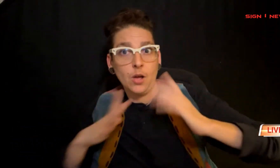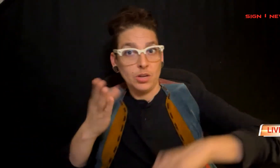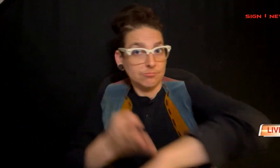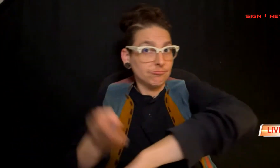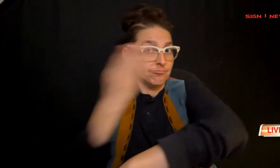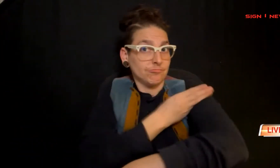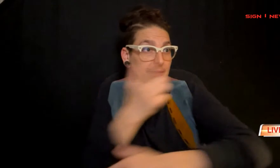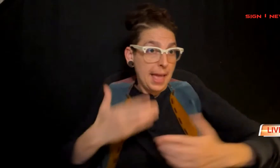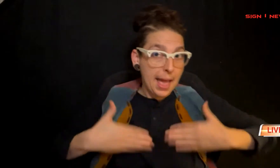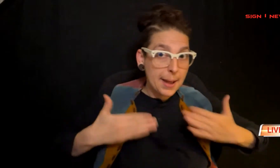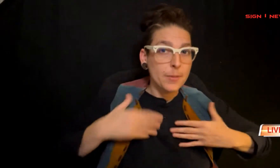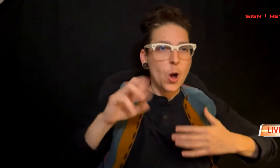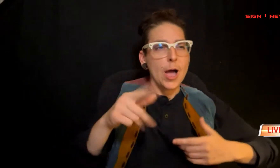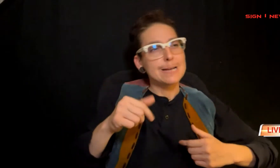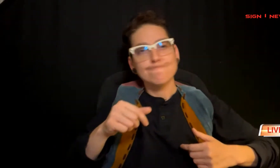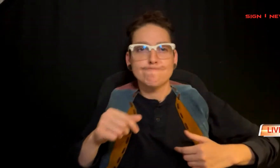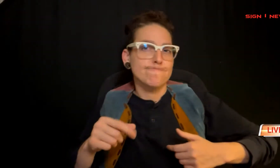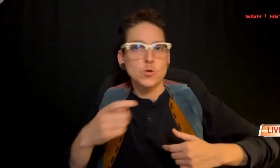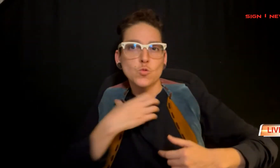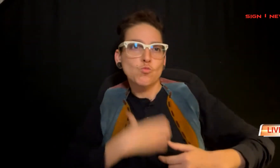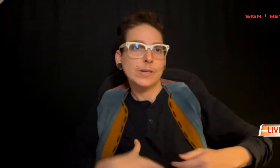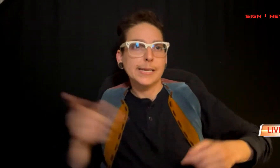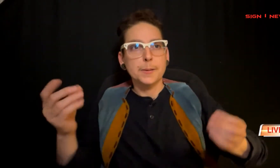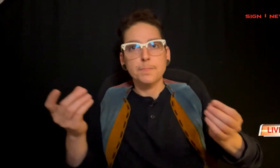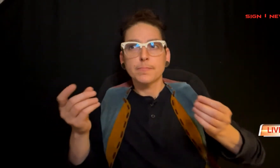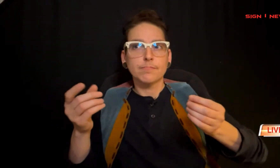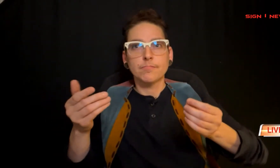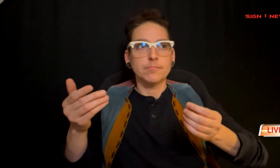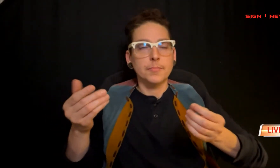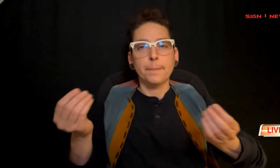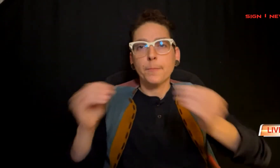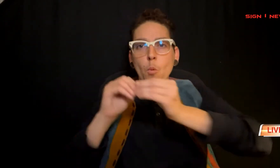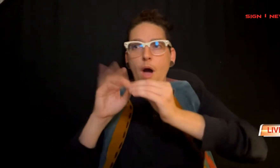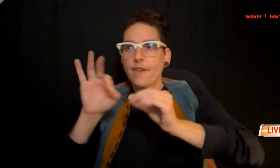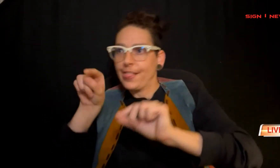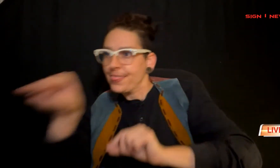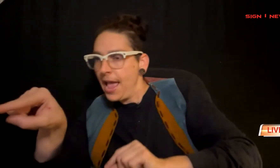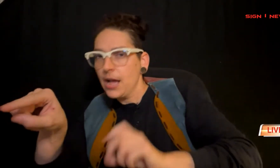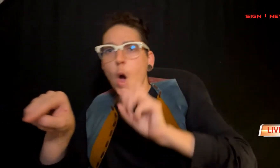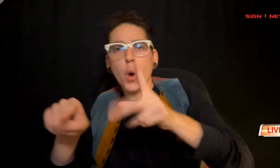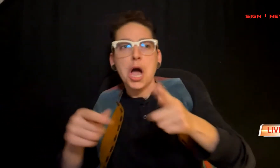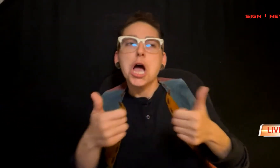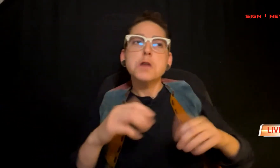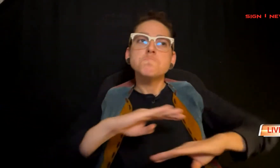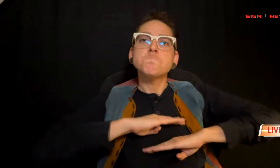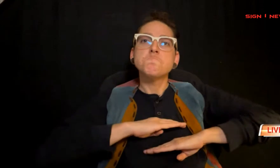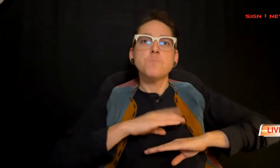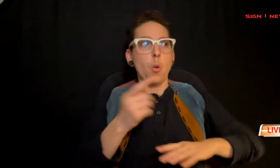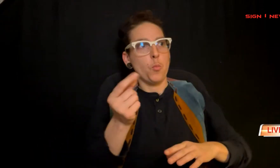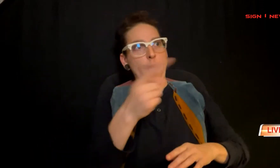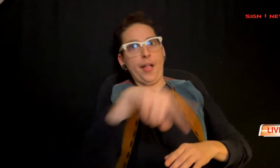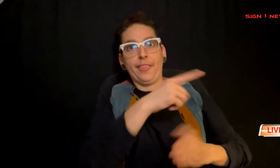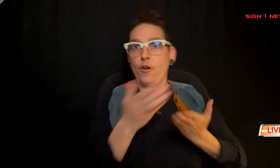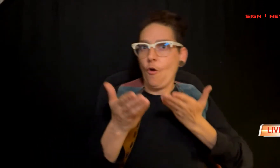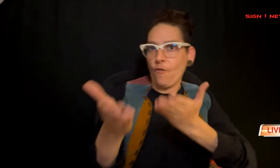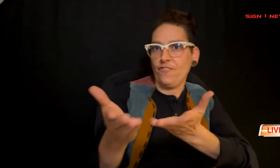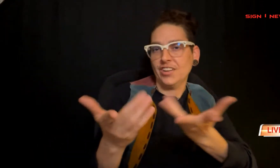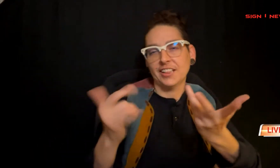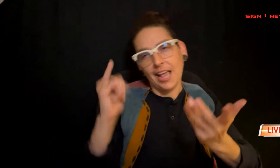deaf representation in Hollywood. Has it gotten better? Are you happy with it? You wish there was more, a little bit more of this? Are you satisfied